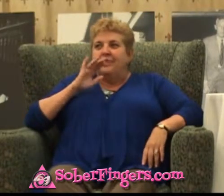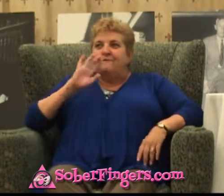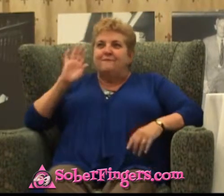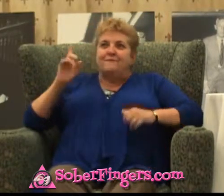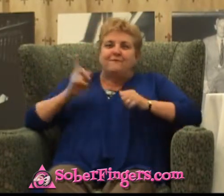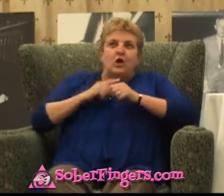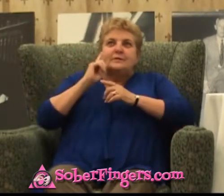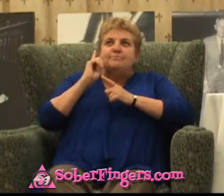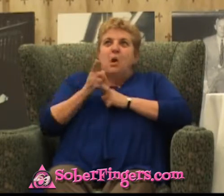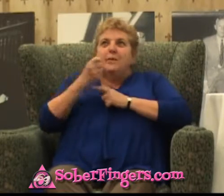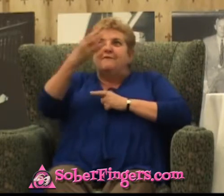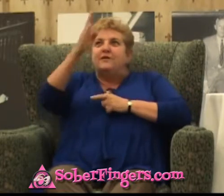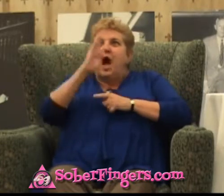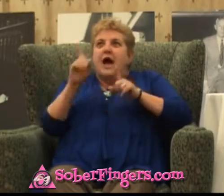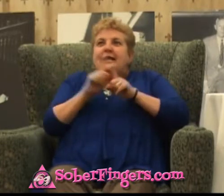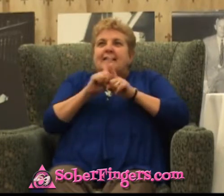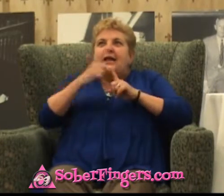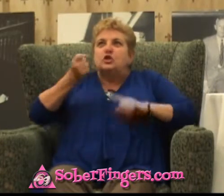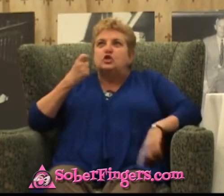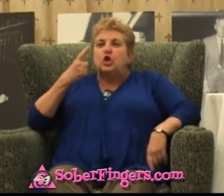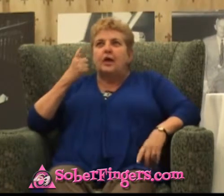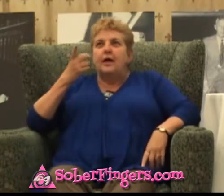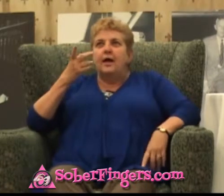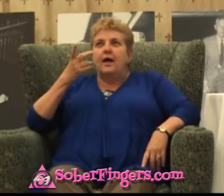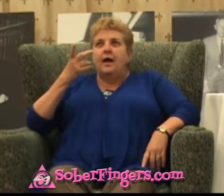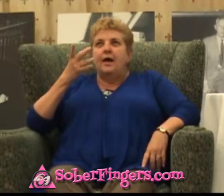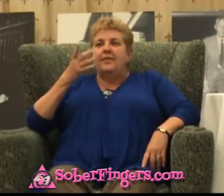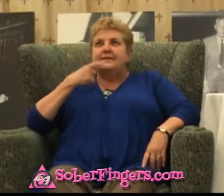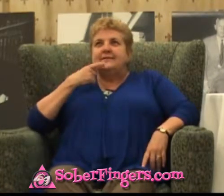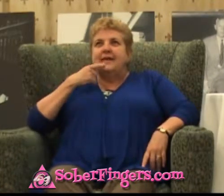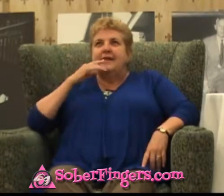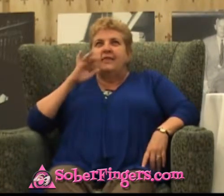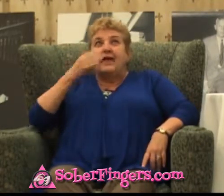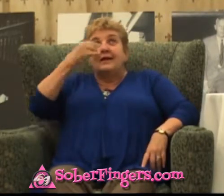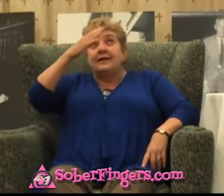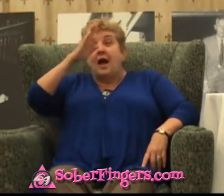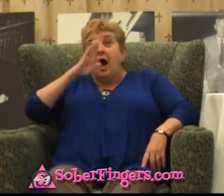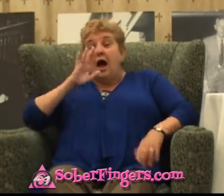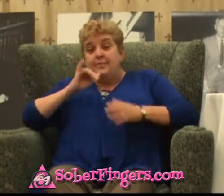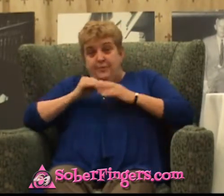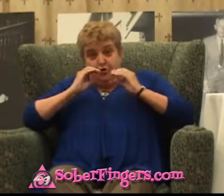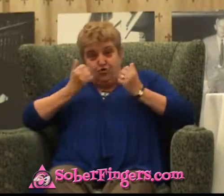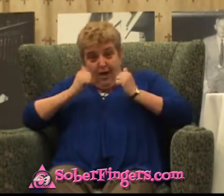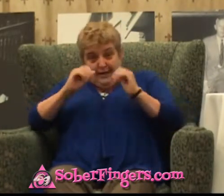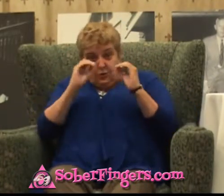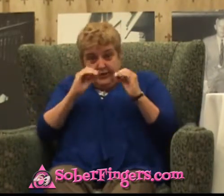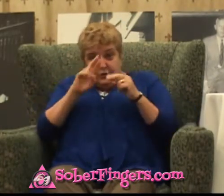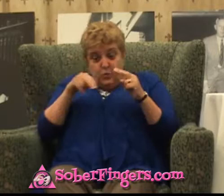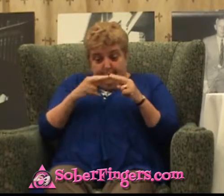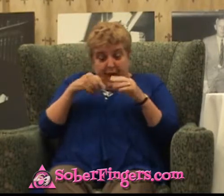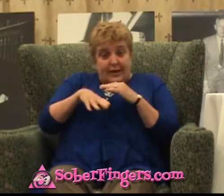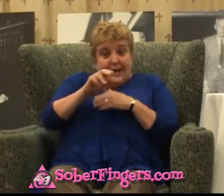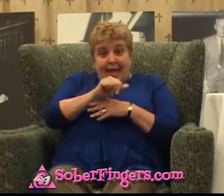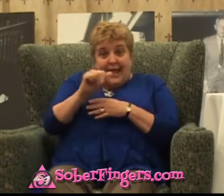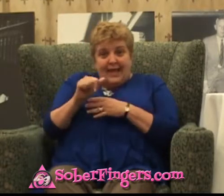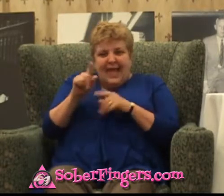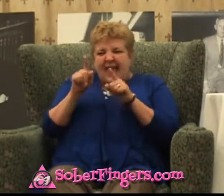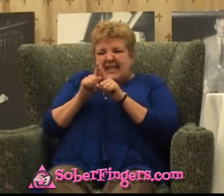right then I had this knowing that said that God that they've been trying to teach you about in AA is just like that woodpecker,